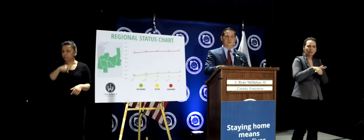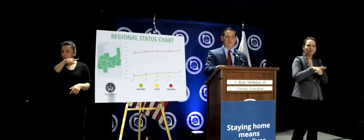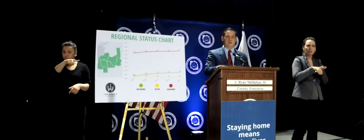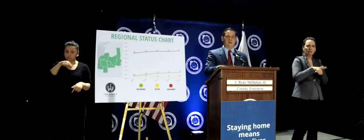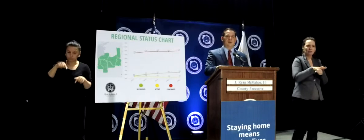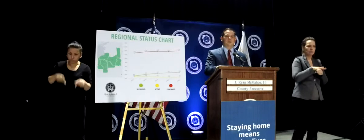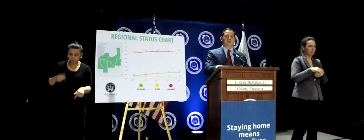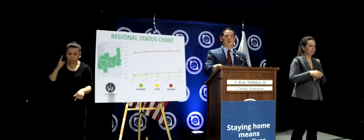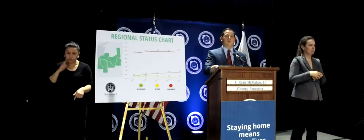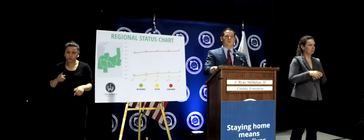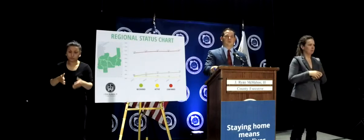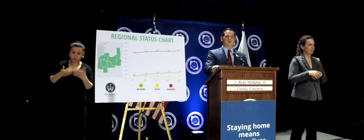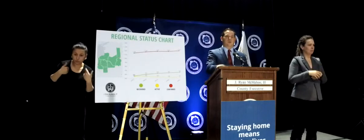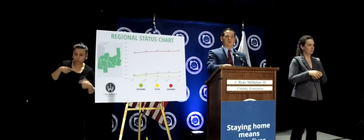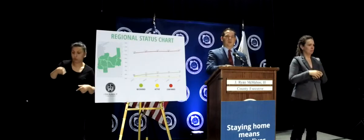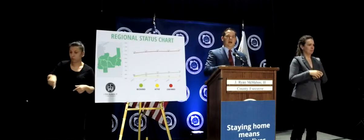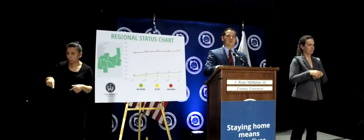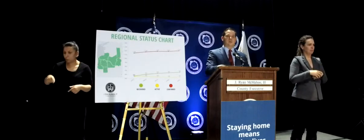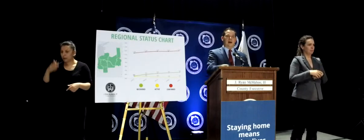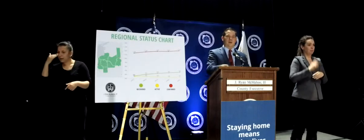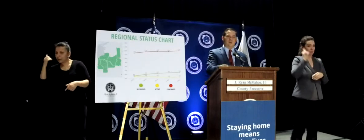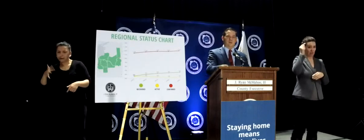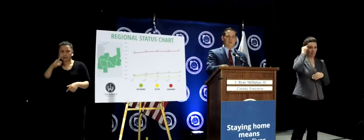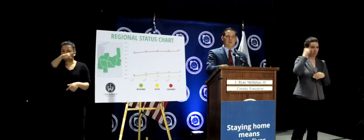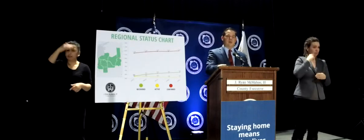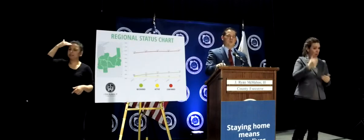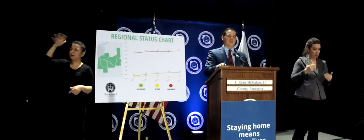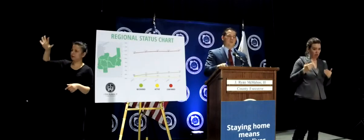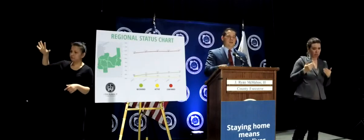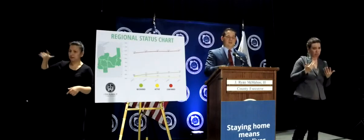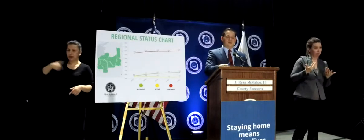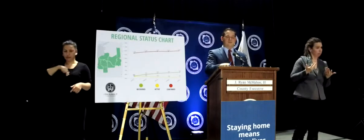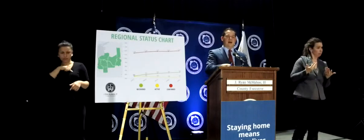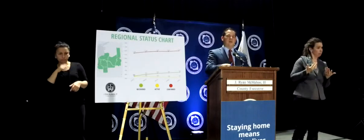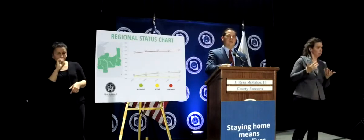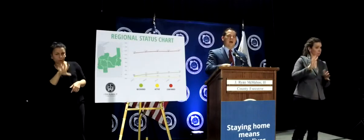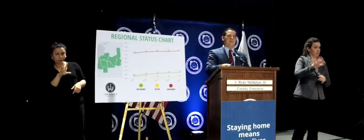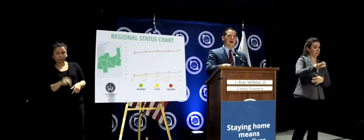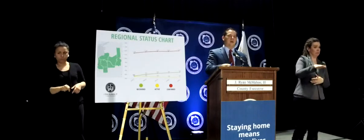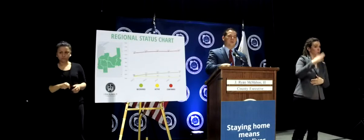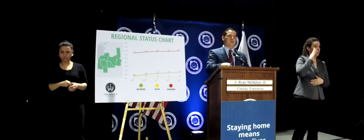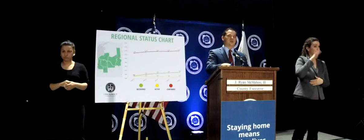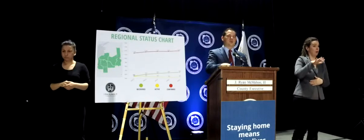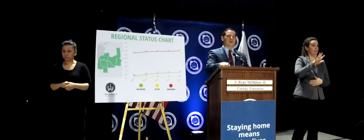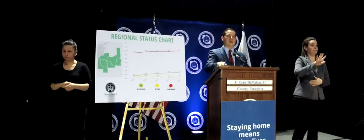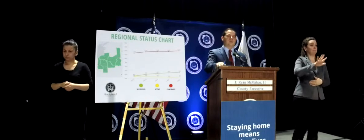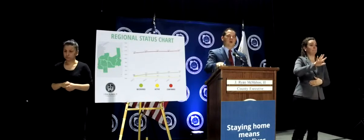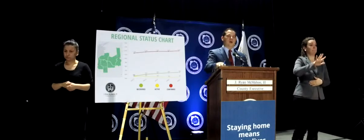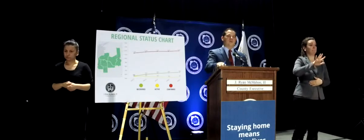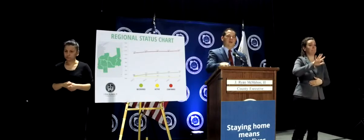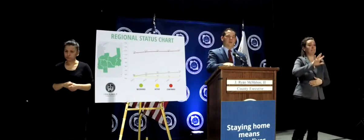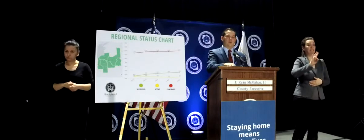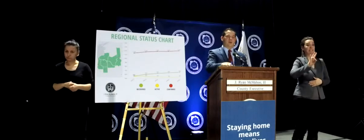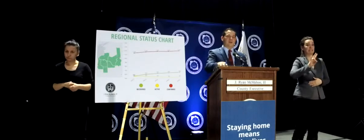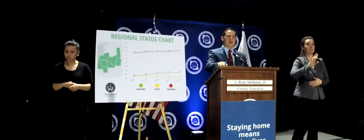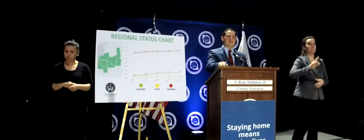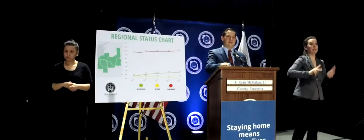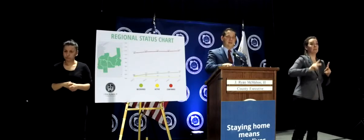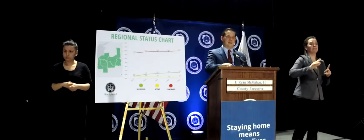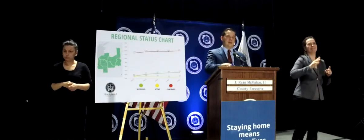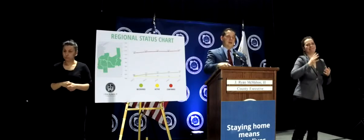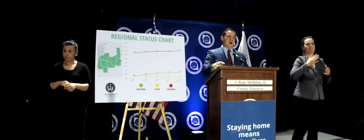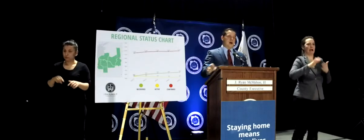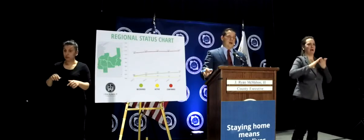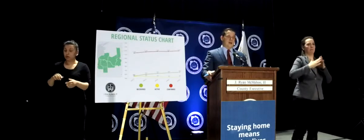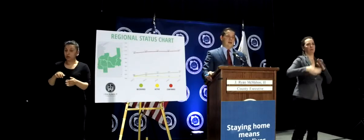restart plans. So there's the regional council model. We've basically followed that model with Central and Mohawk Valley. We're very